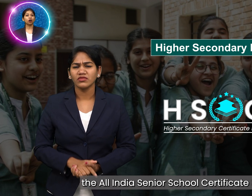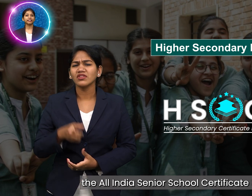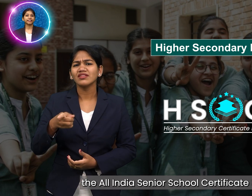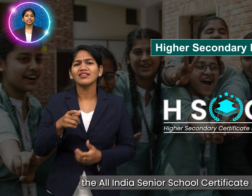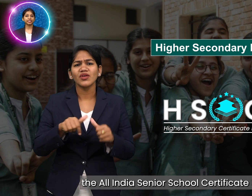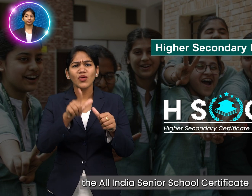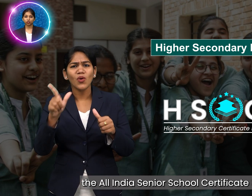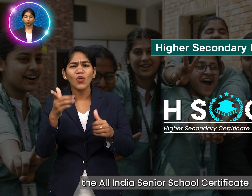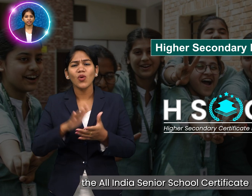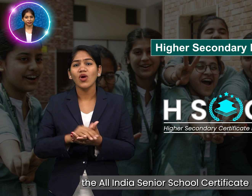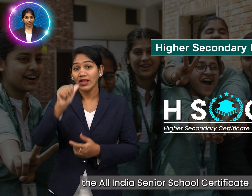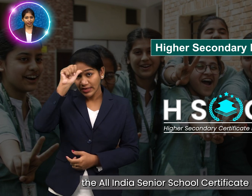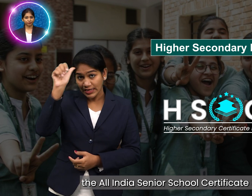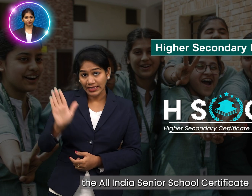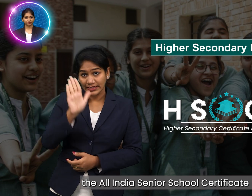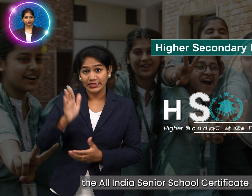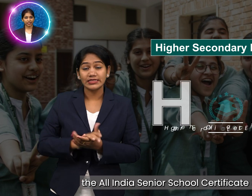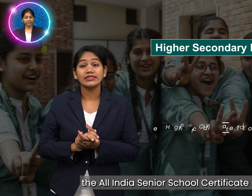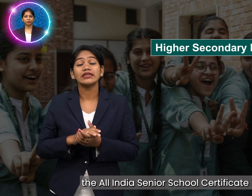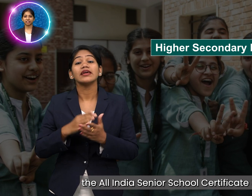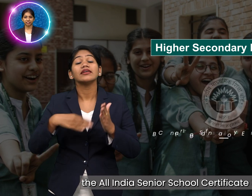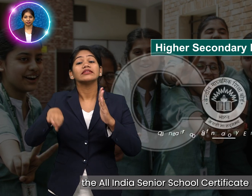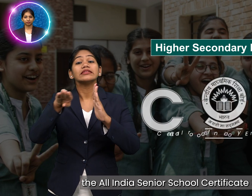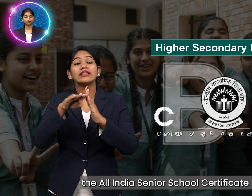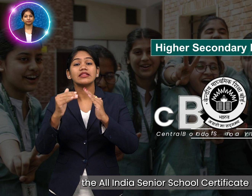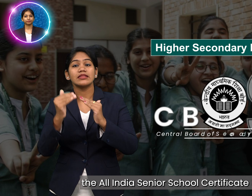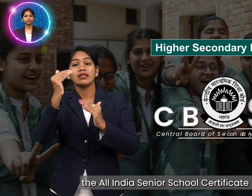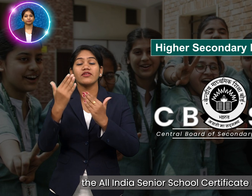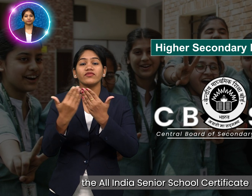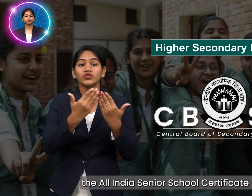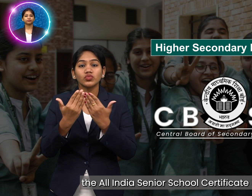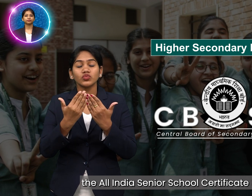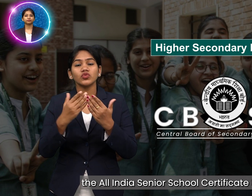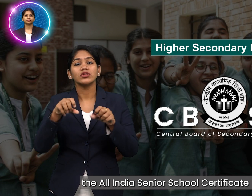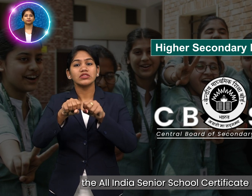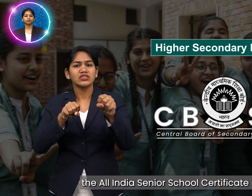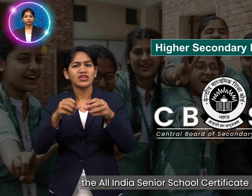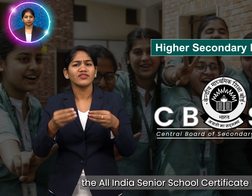the All India Senior School Certificate CBSE,